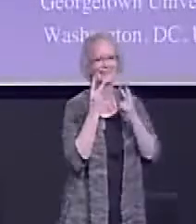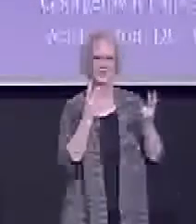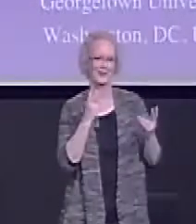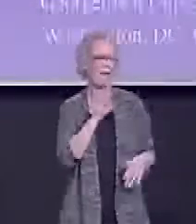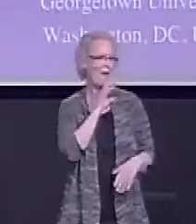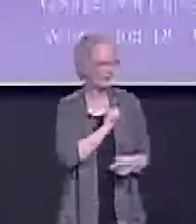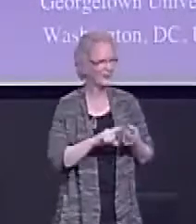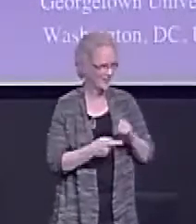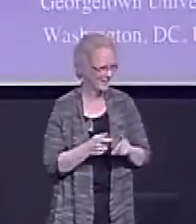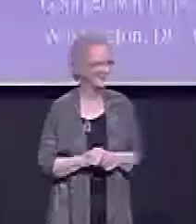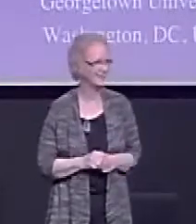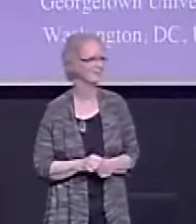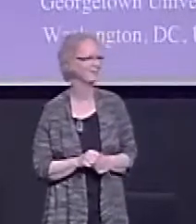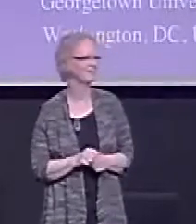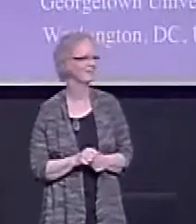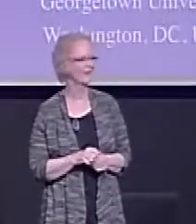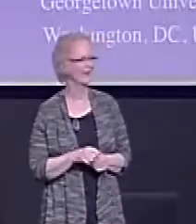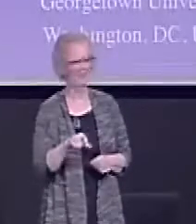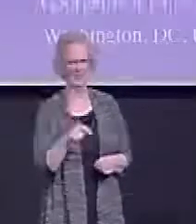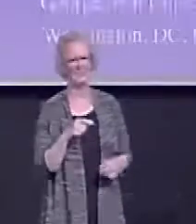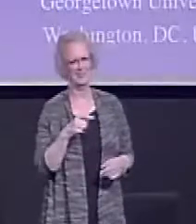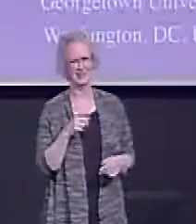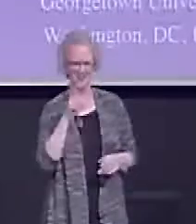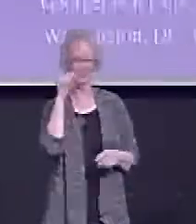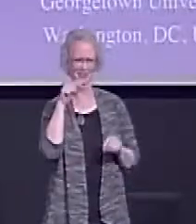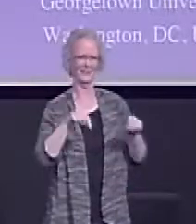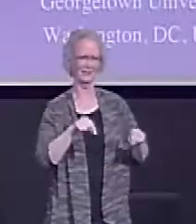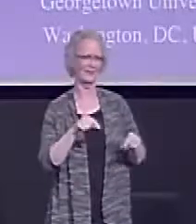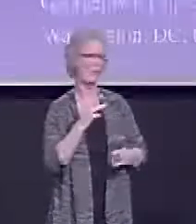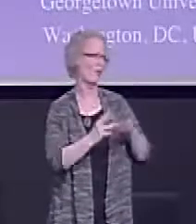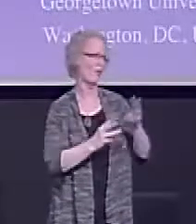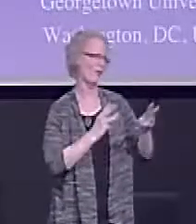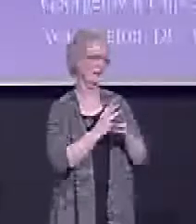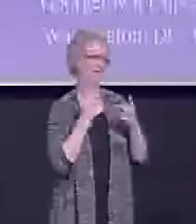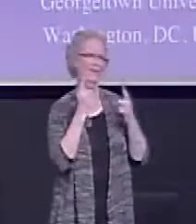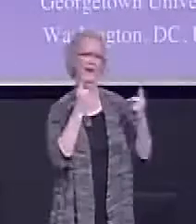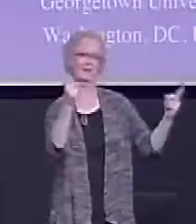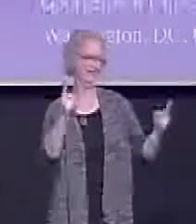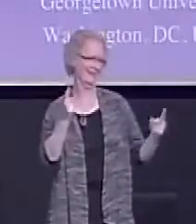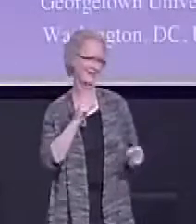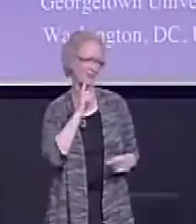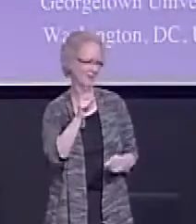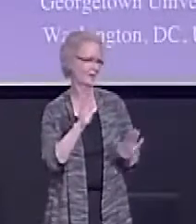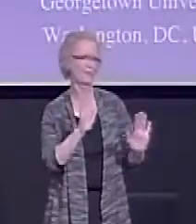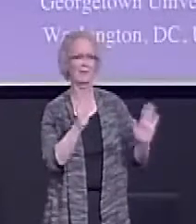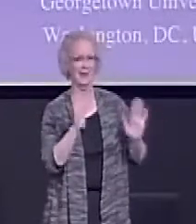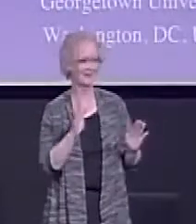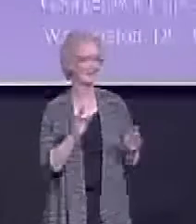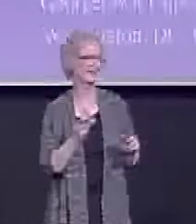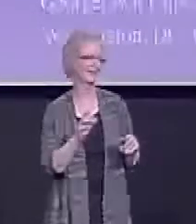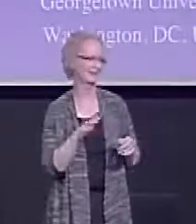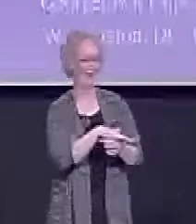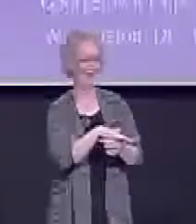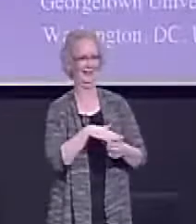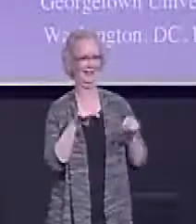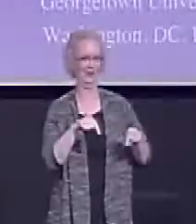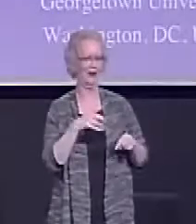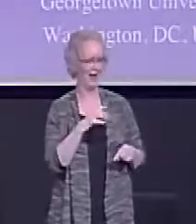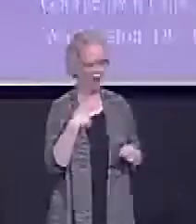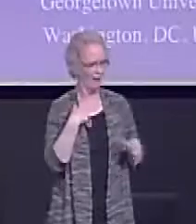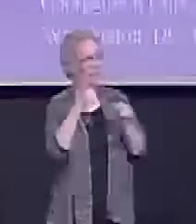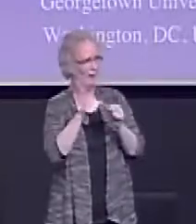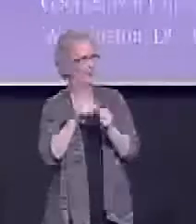at this world-famous place. Gallaudet is really an amazing place, and I've been reminded again today, getting the lab tours